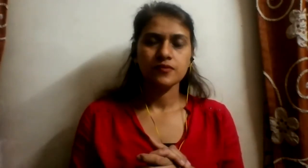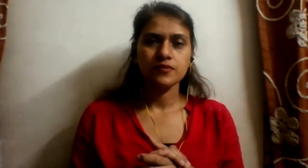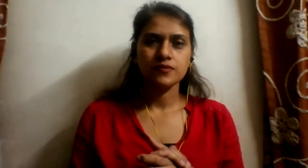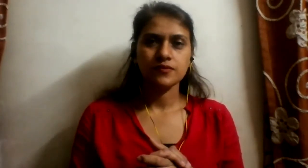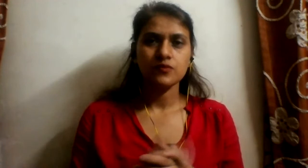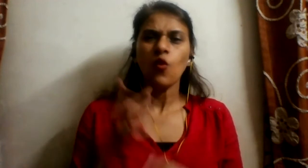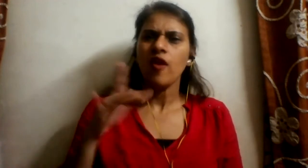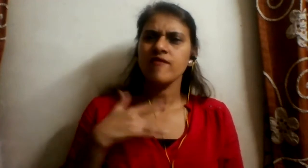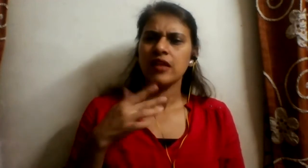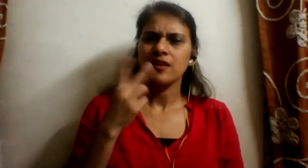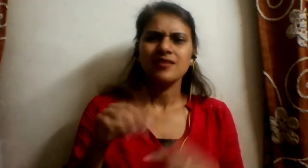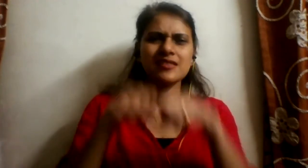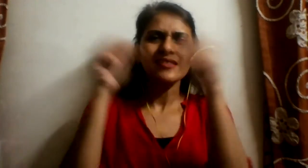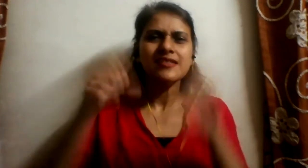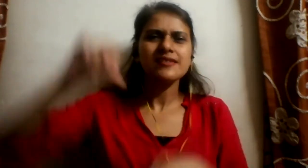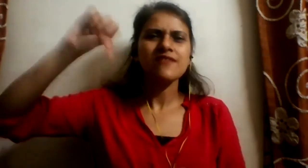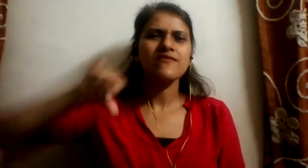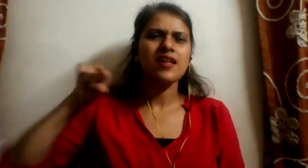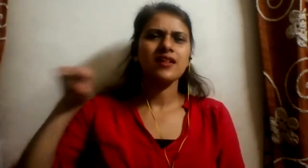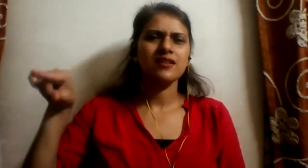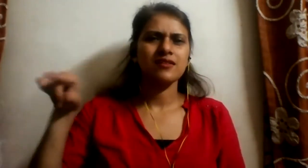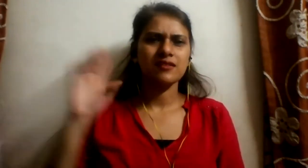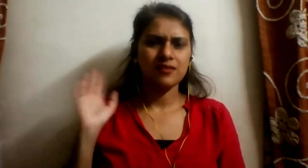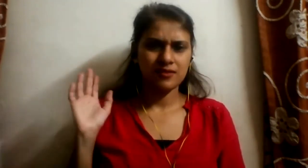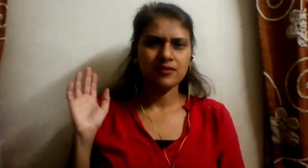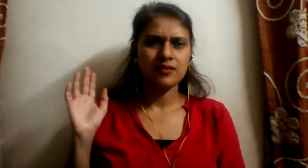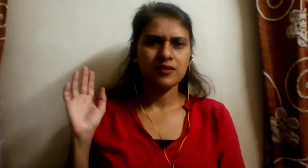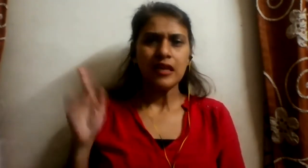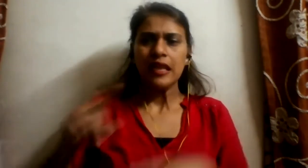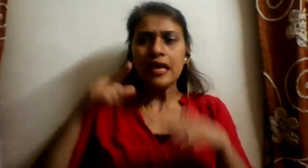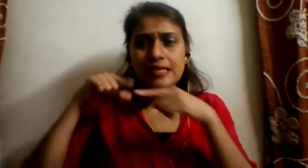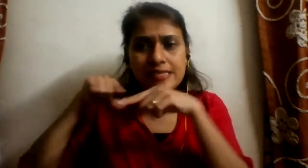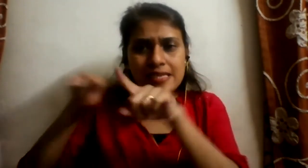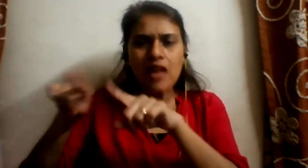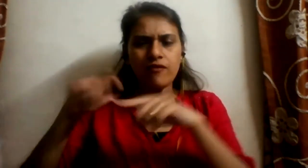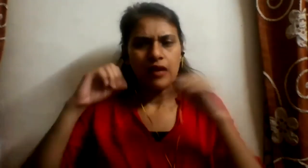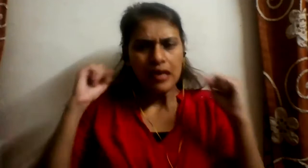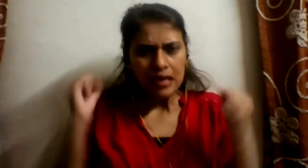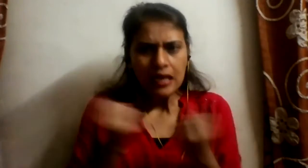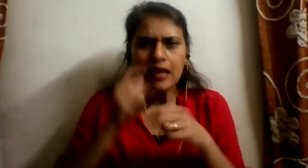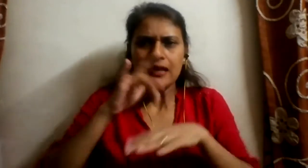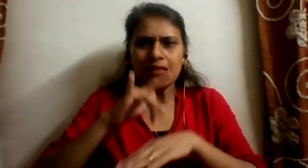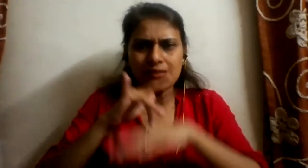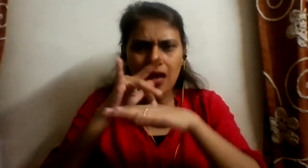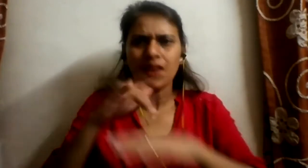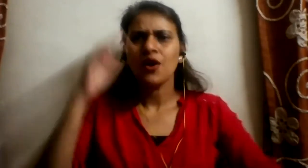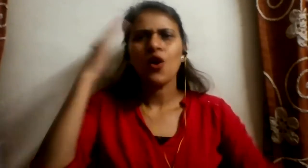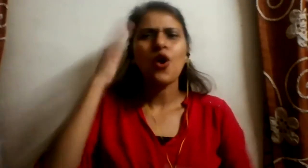of system, which has actually made no efforts to sensitize the larger population about abilities of persons